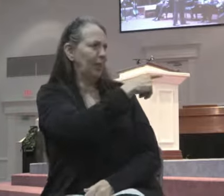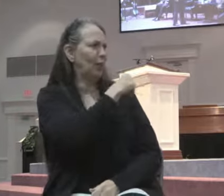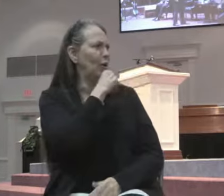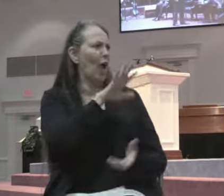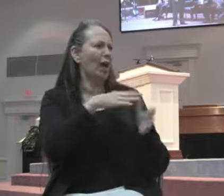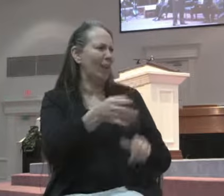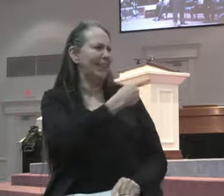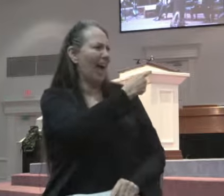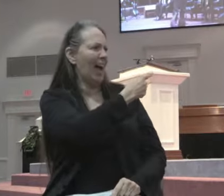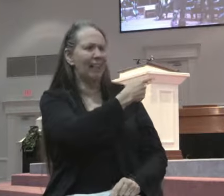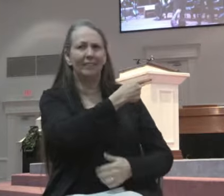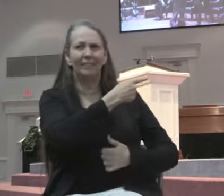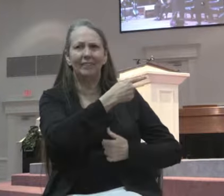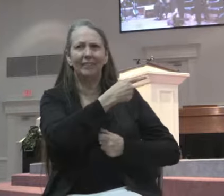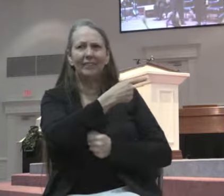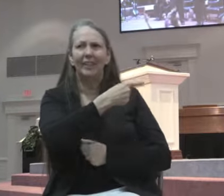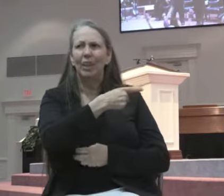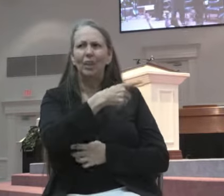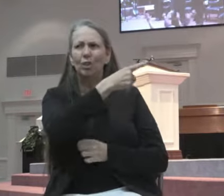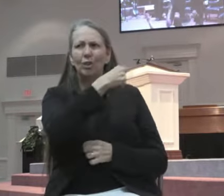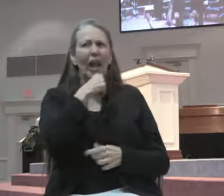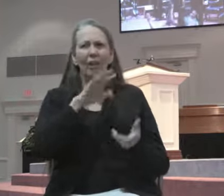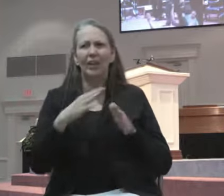And you're not about to get out of here. You